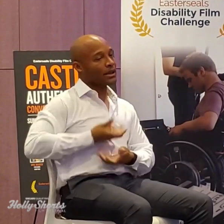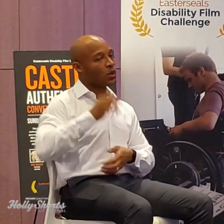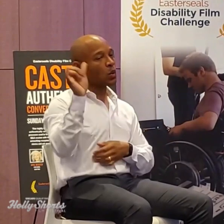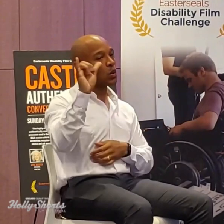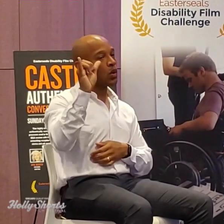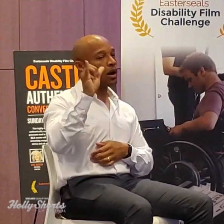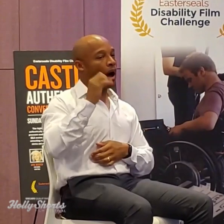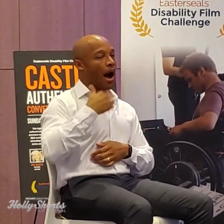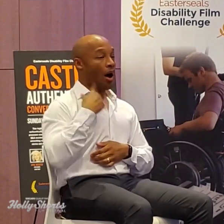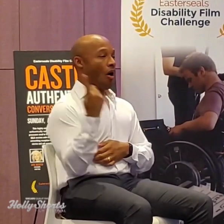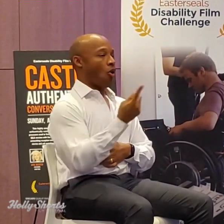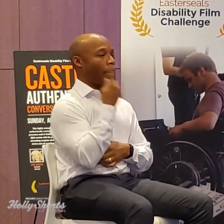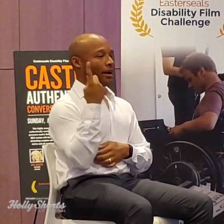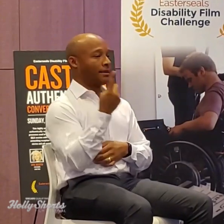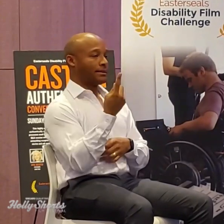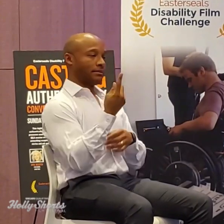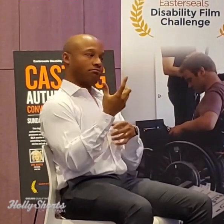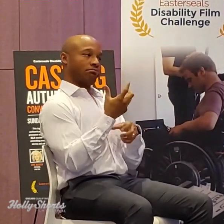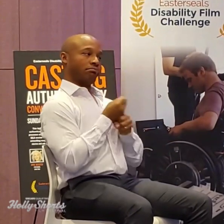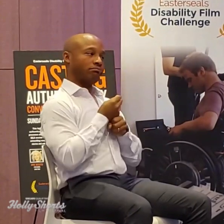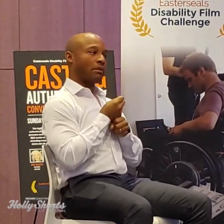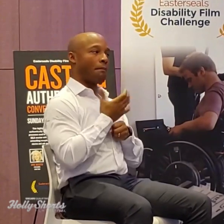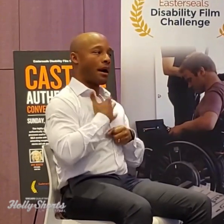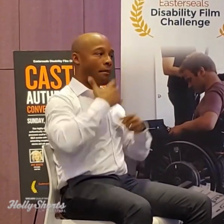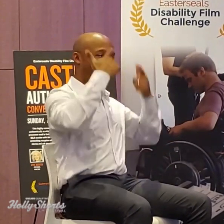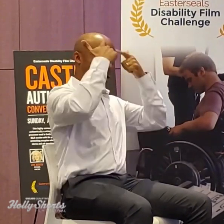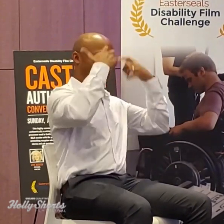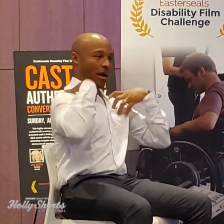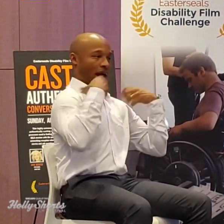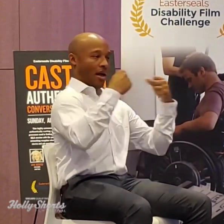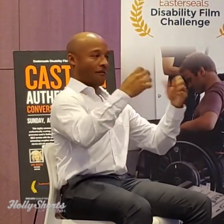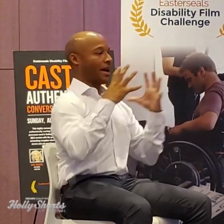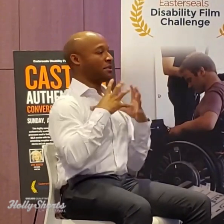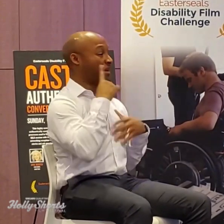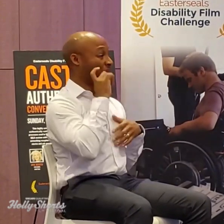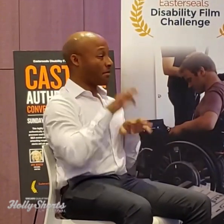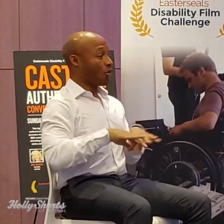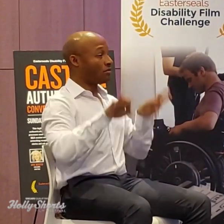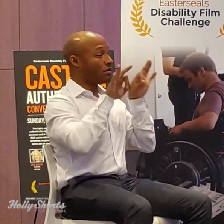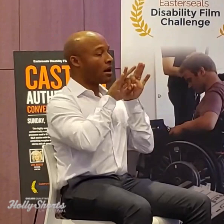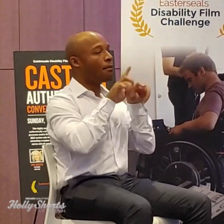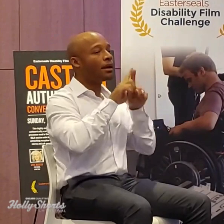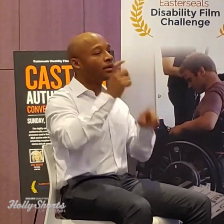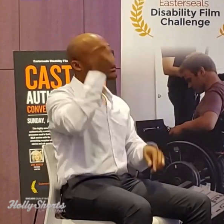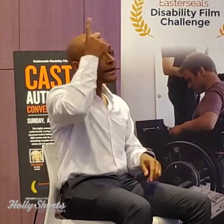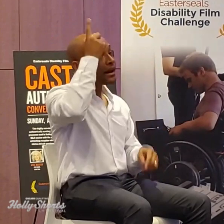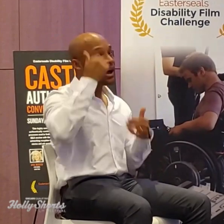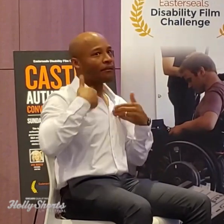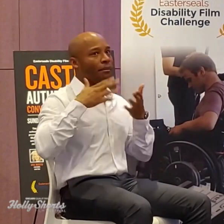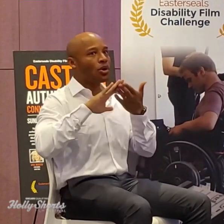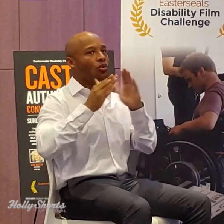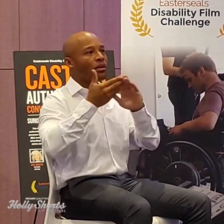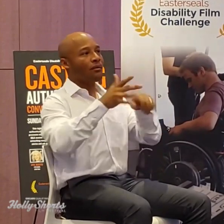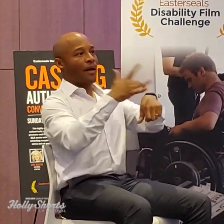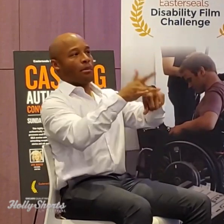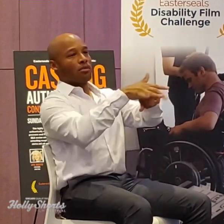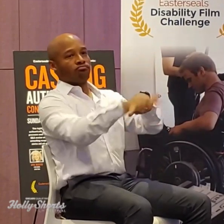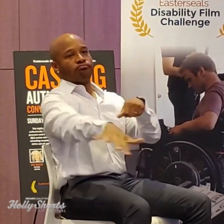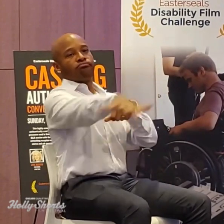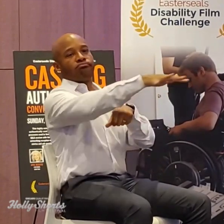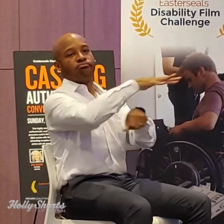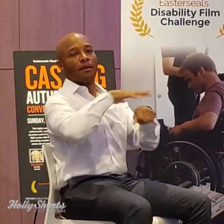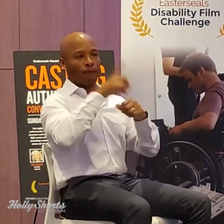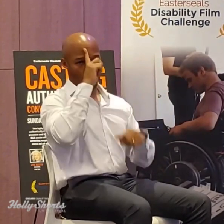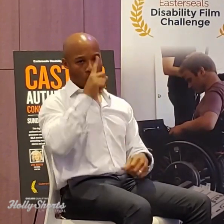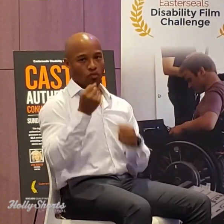health vacations, because it's important. But understand that there's a community out there for you. There's a